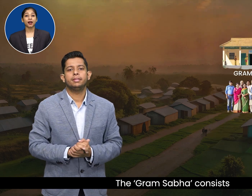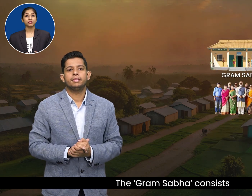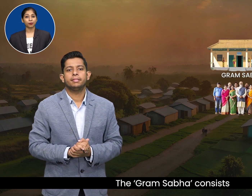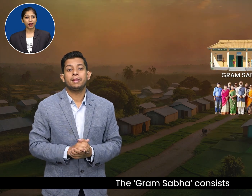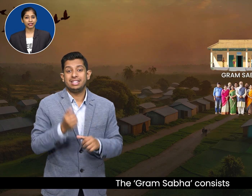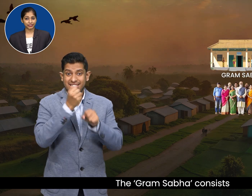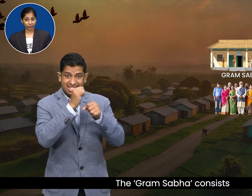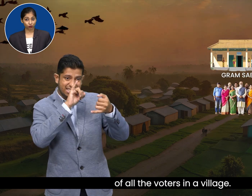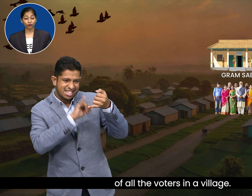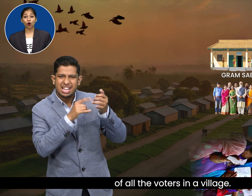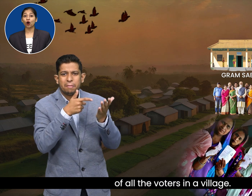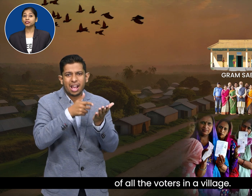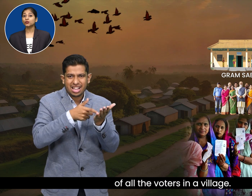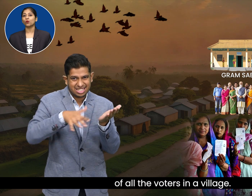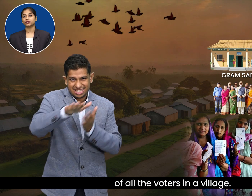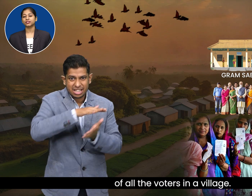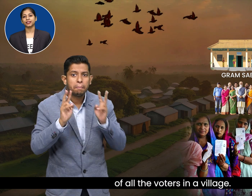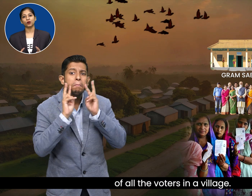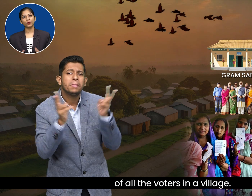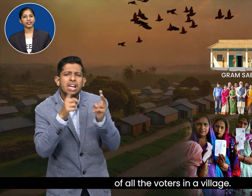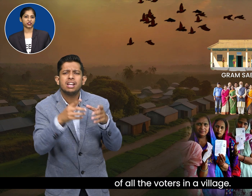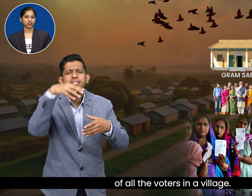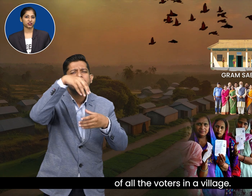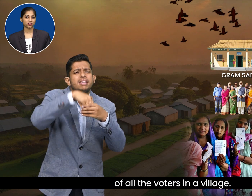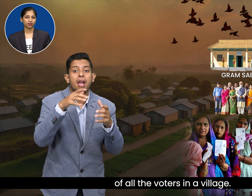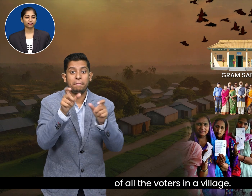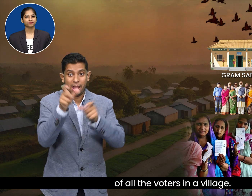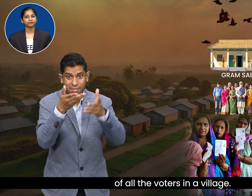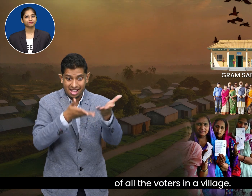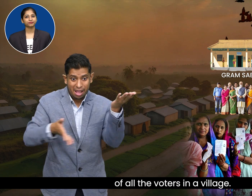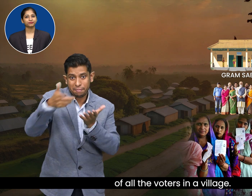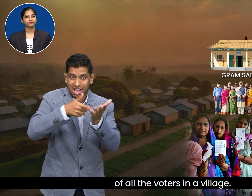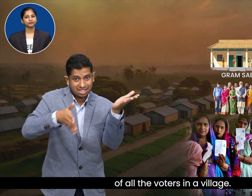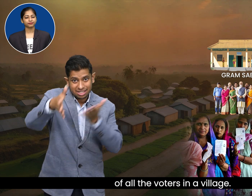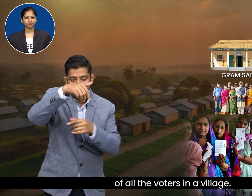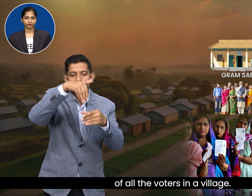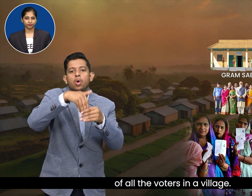The Gram Sabha consists of all the voters in a village.